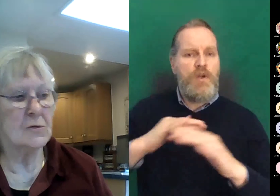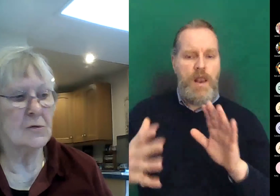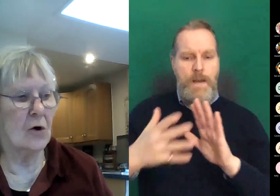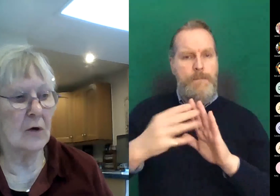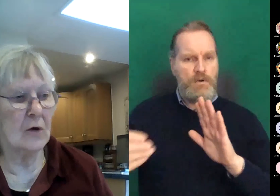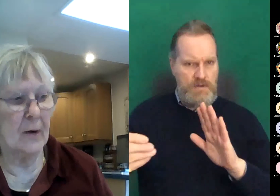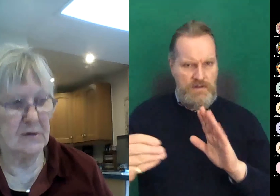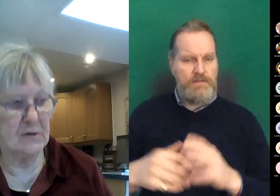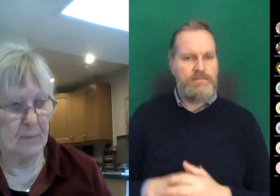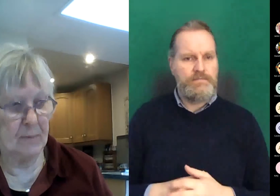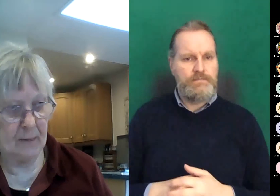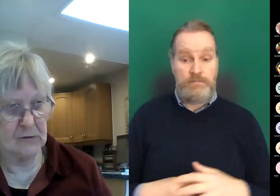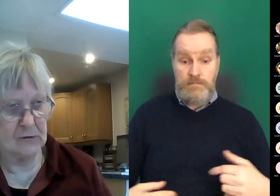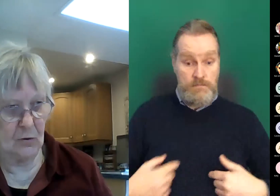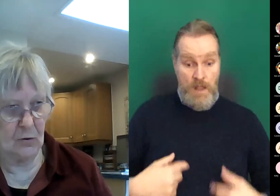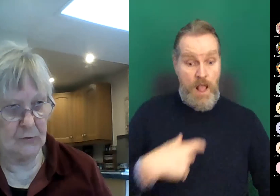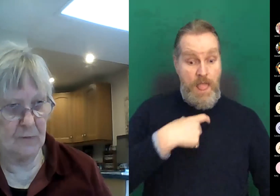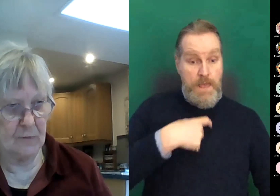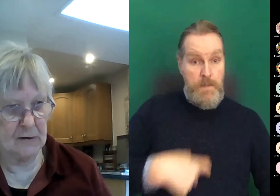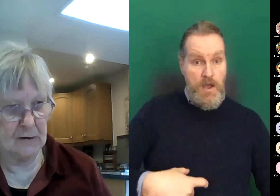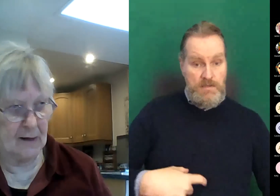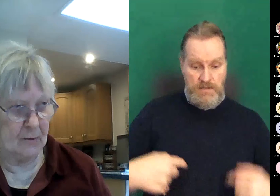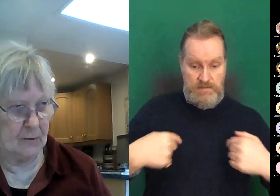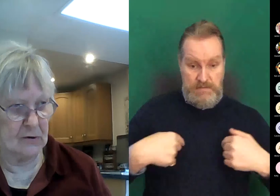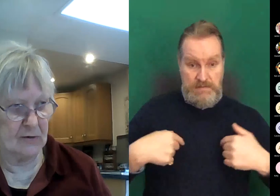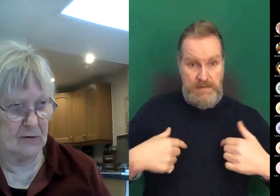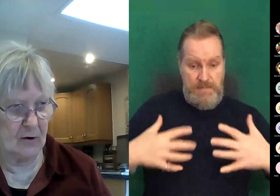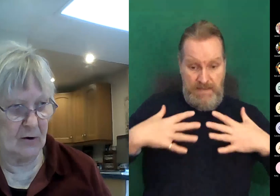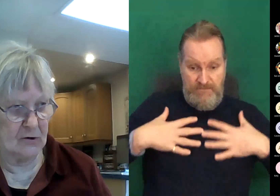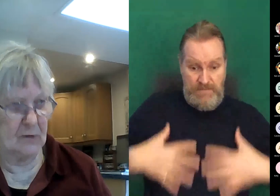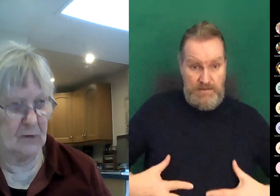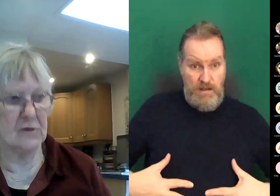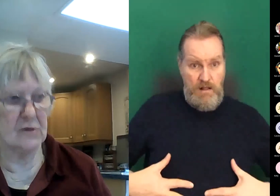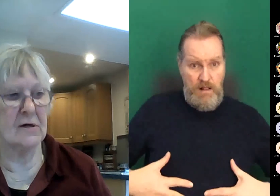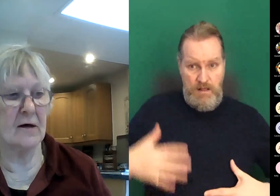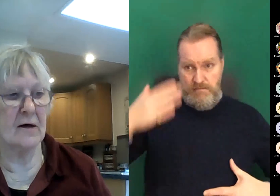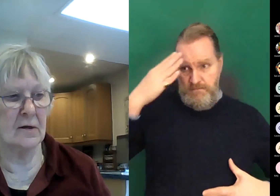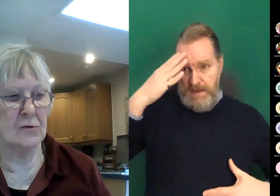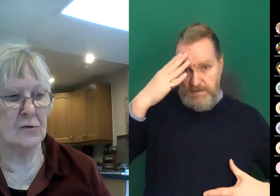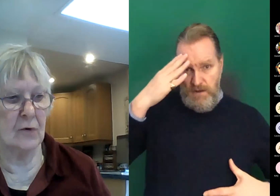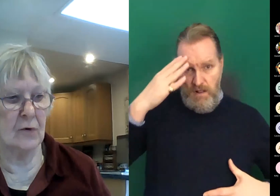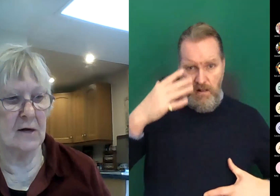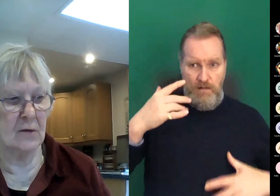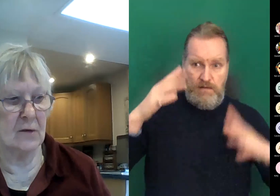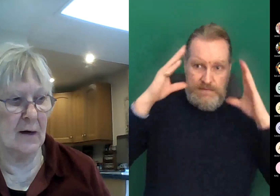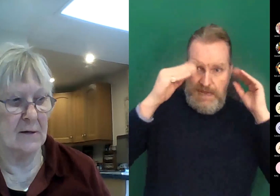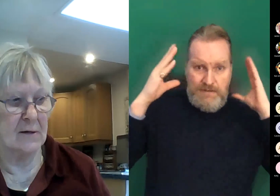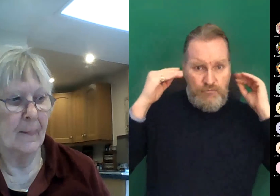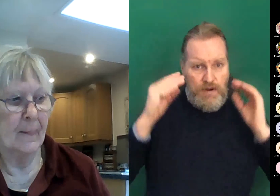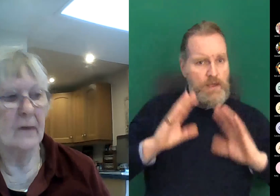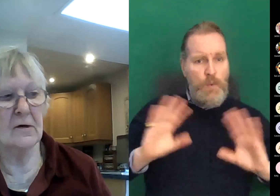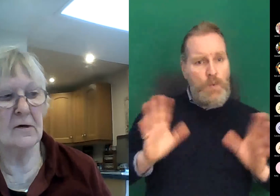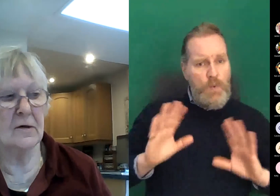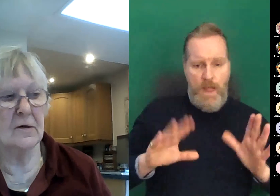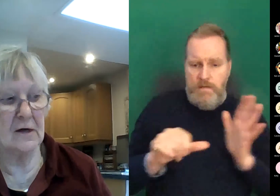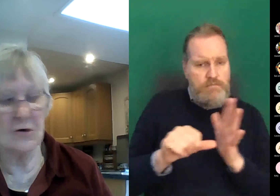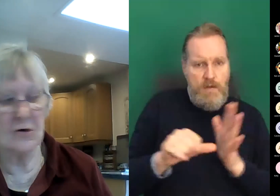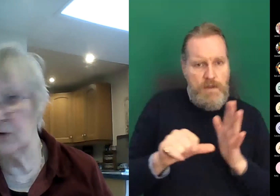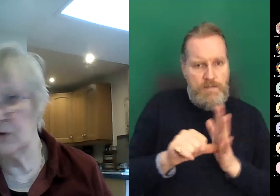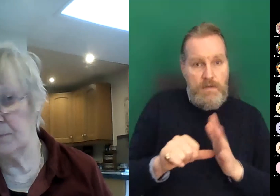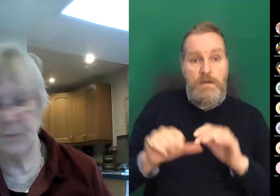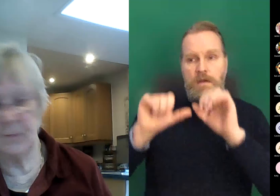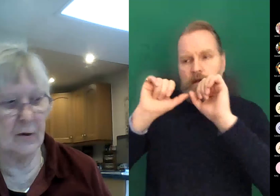It said it was not a person's impairments that caused them to be disabled and disadvantaged. It was society that was organised in ways